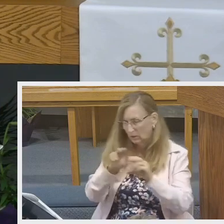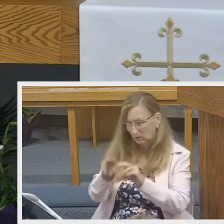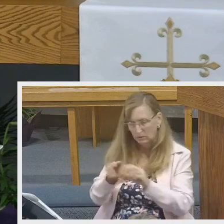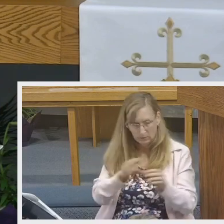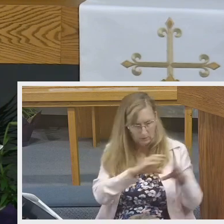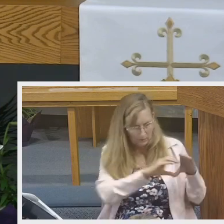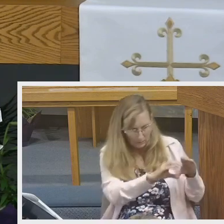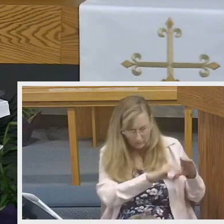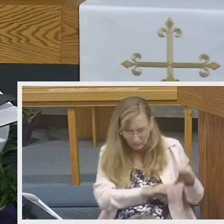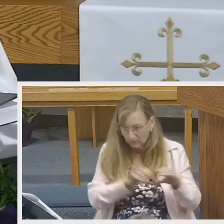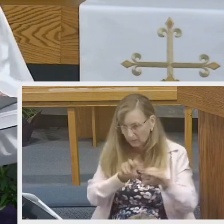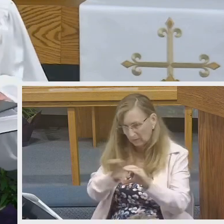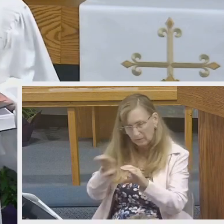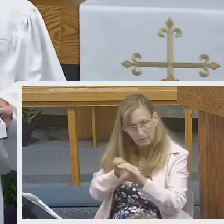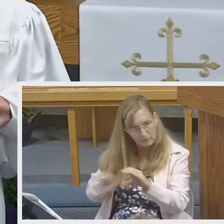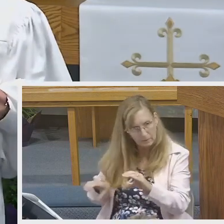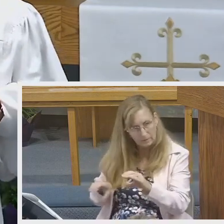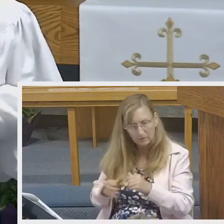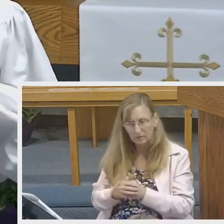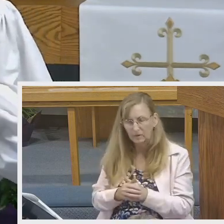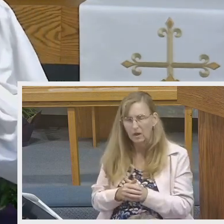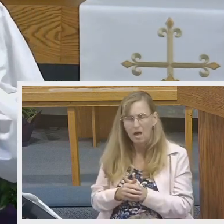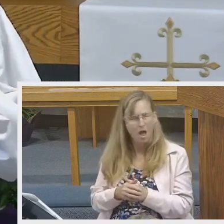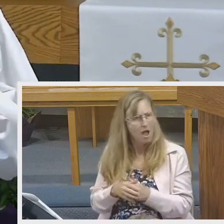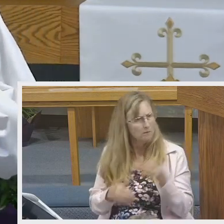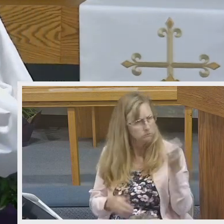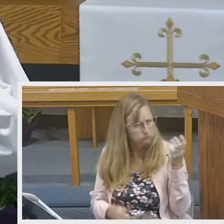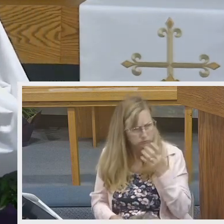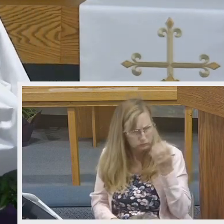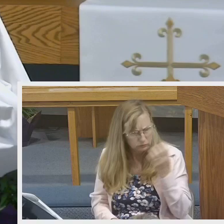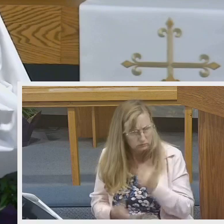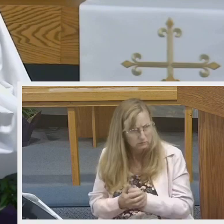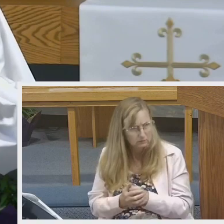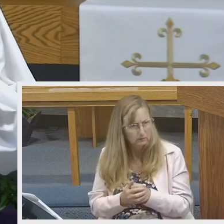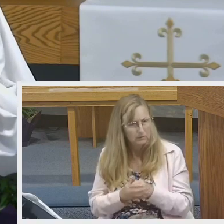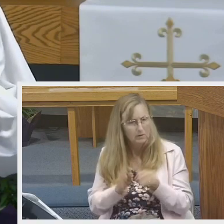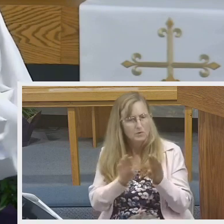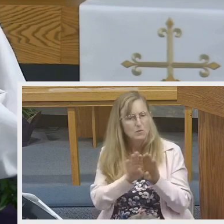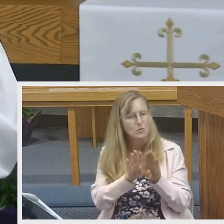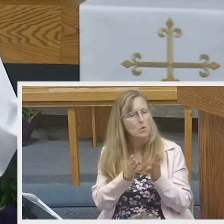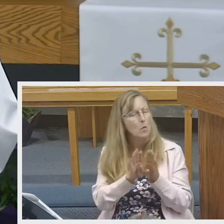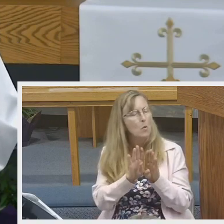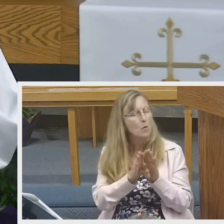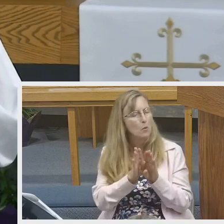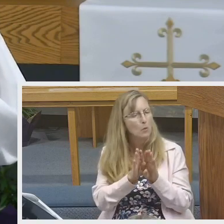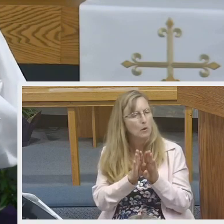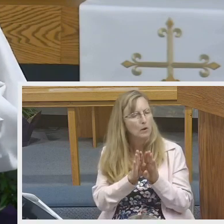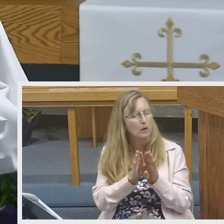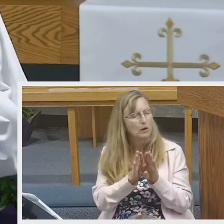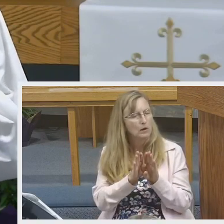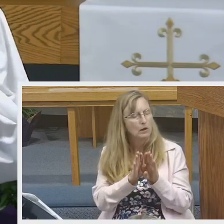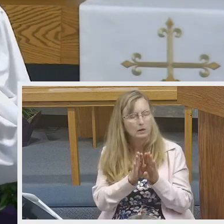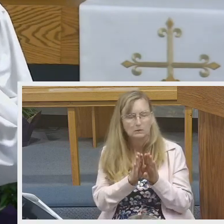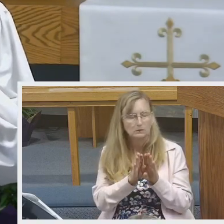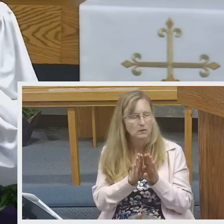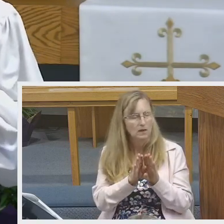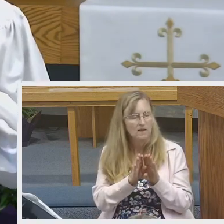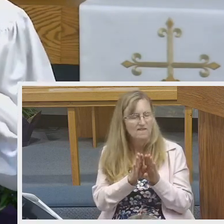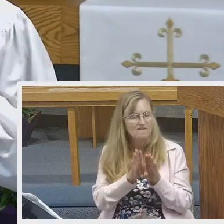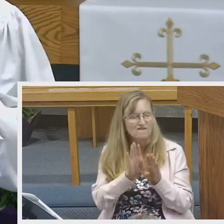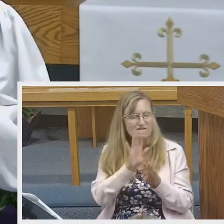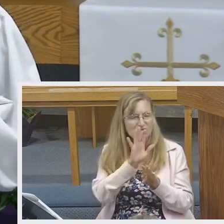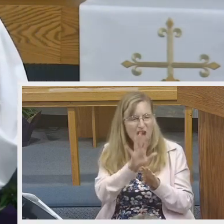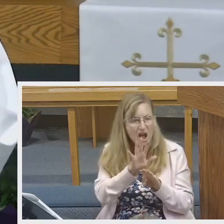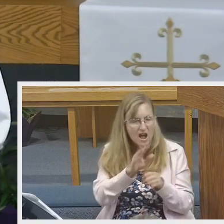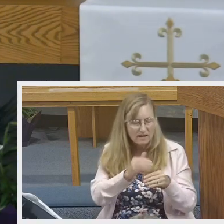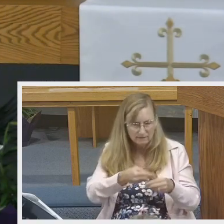most remarkable about the Garden Tomb, however, is the door. The doorway to that tomb is 5 feet